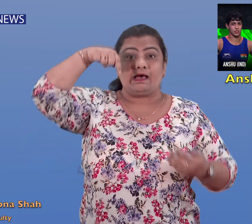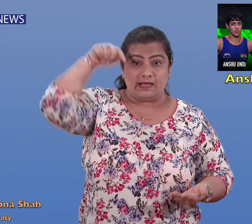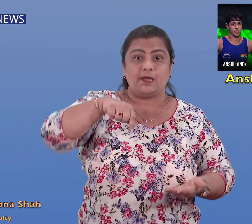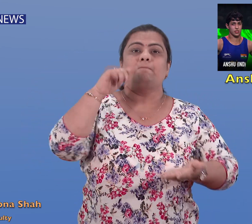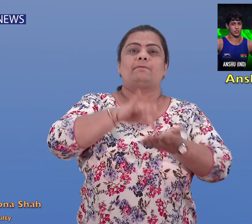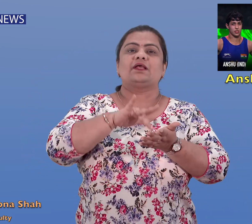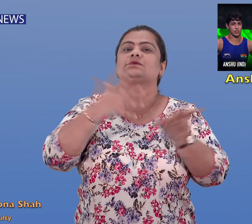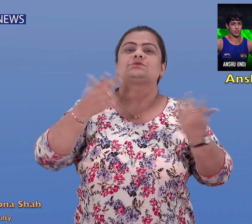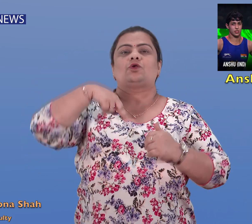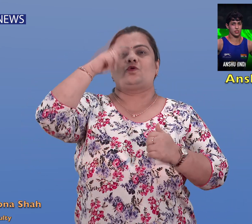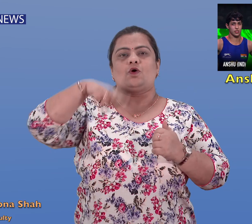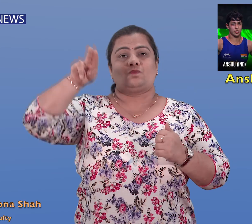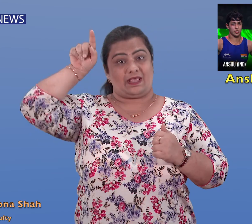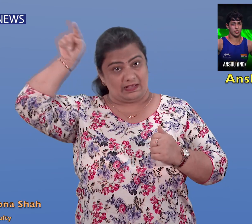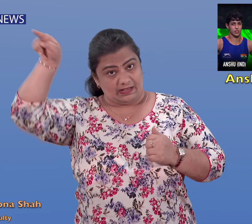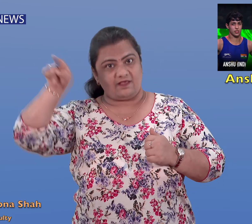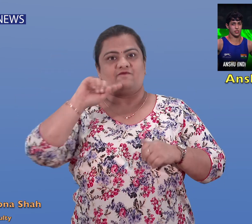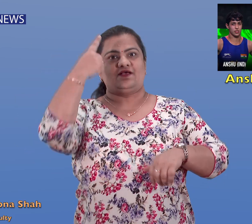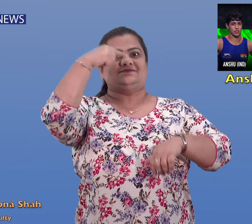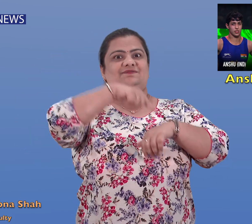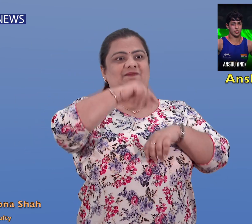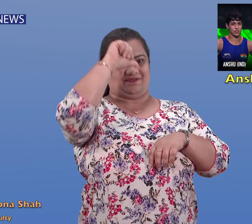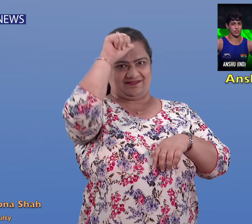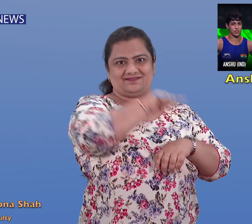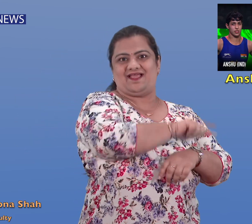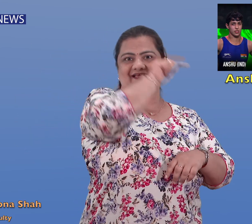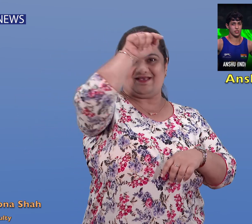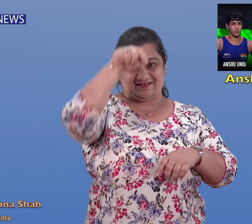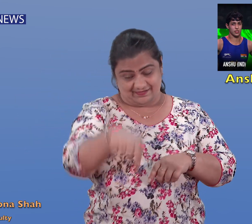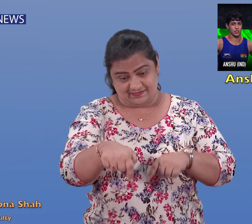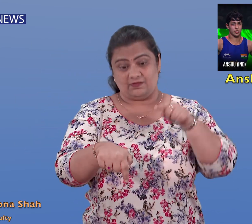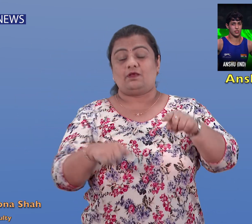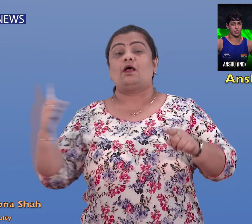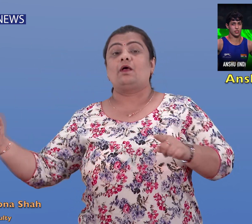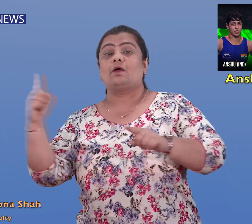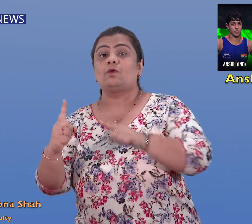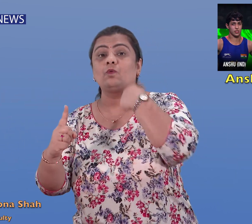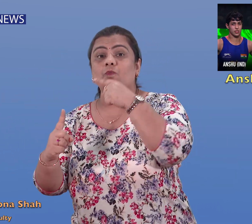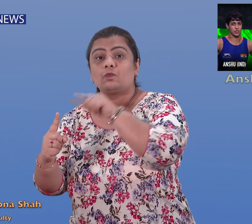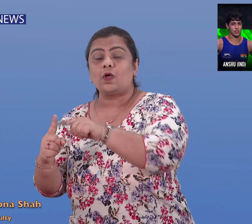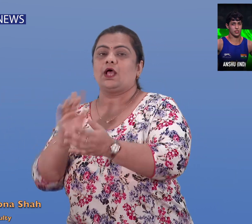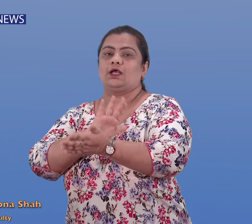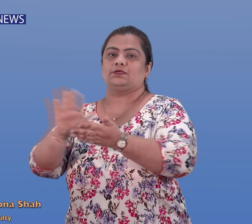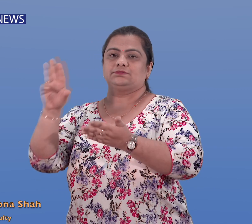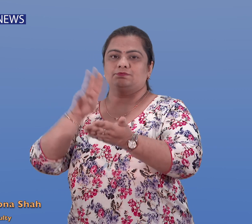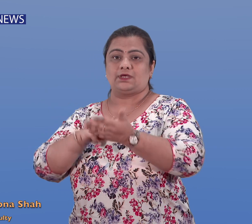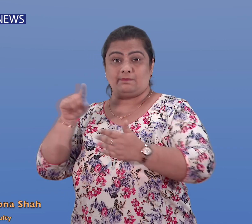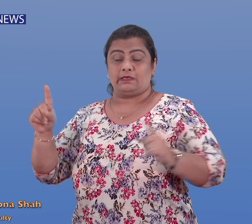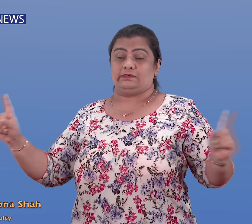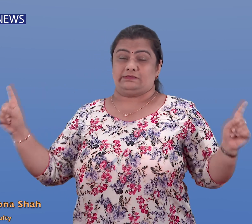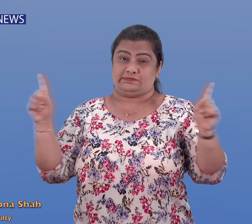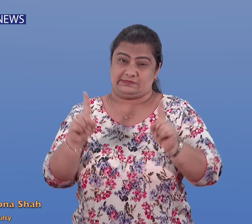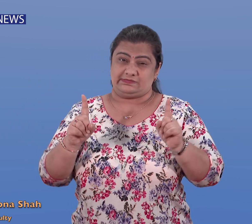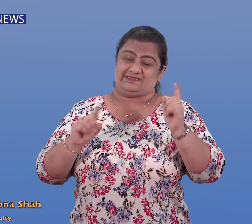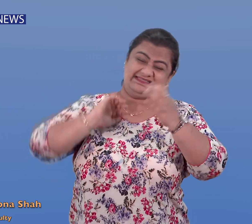Wrestling Championships. The 20-year-old lost her final bout 1-4 to two-time Olympic